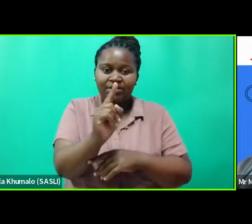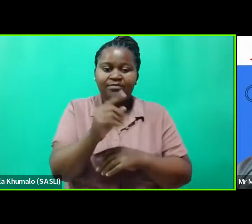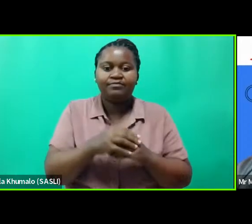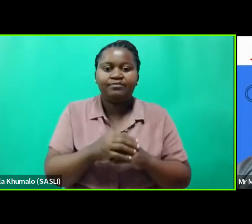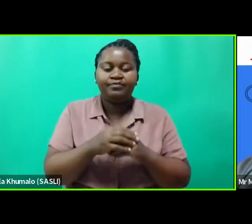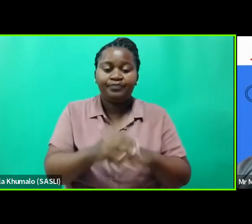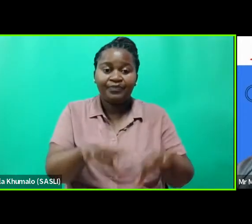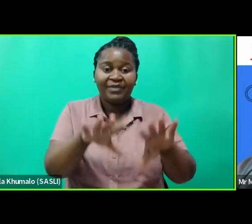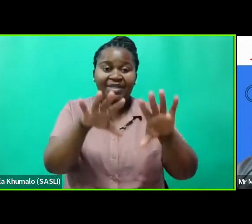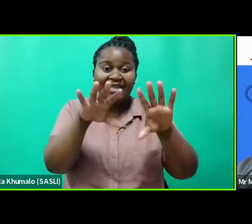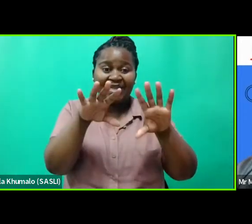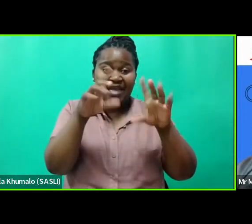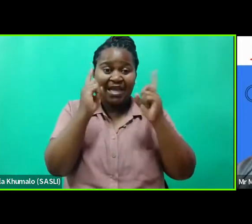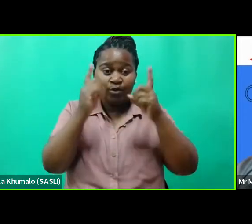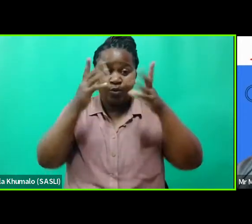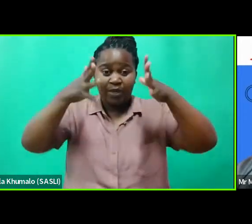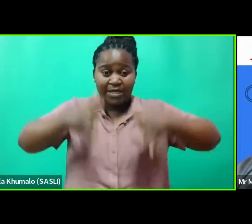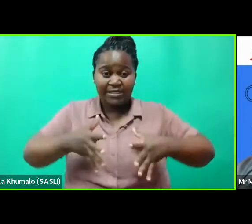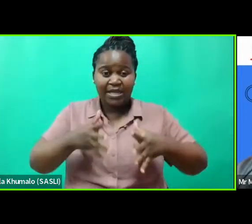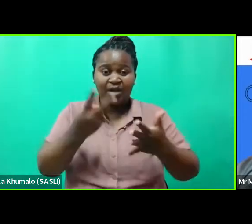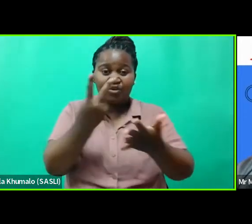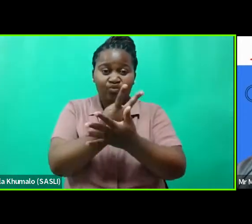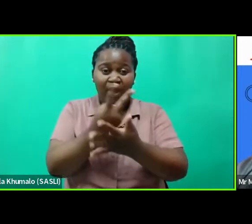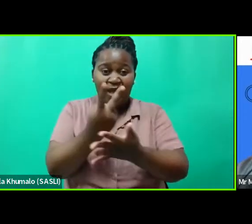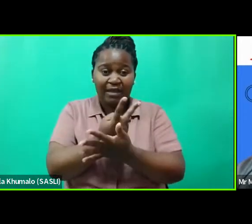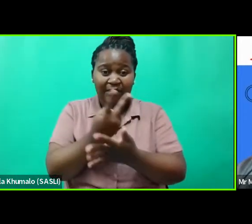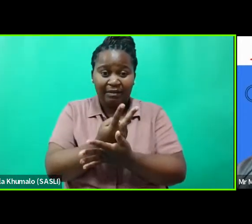a habit of